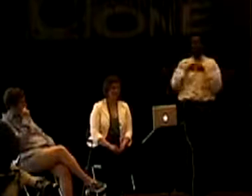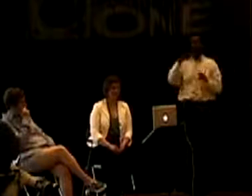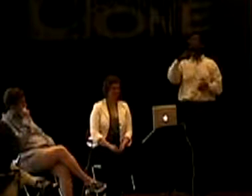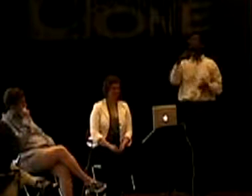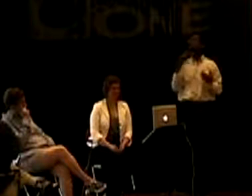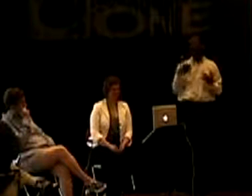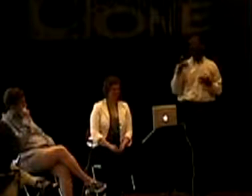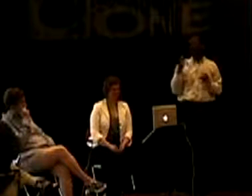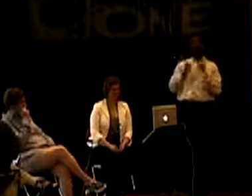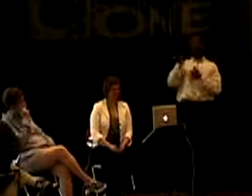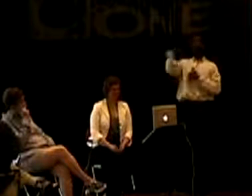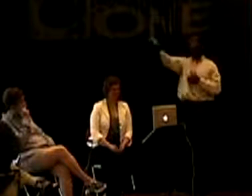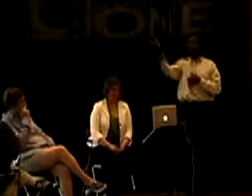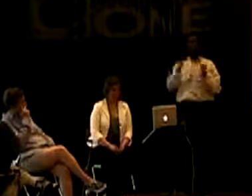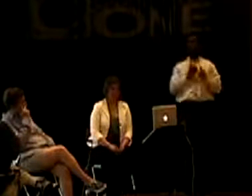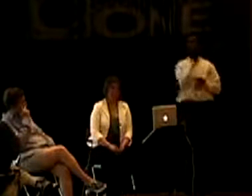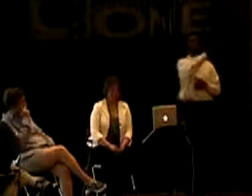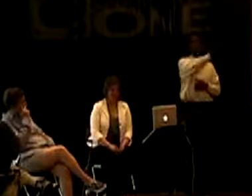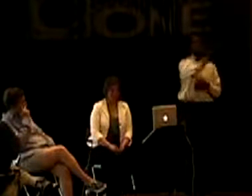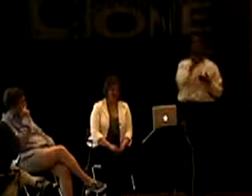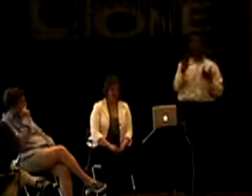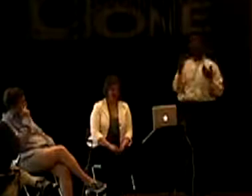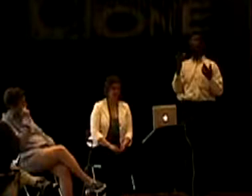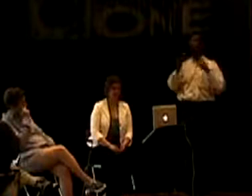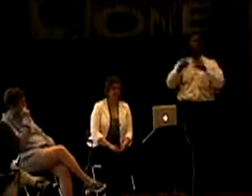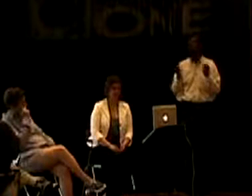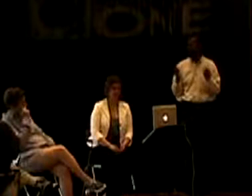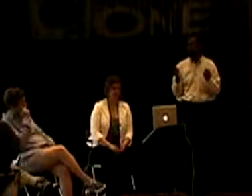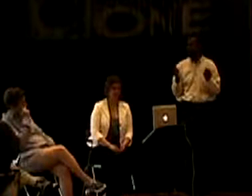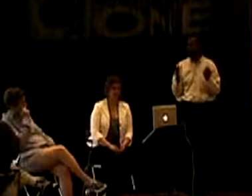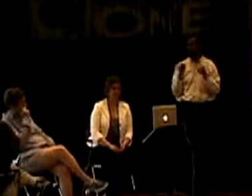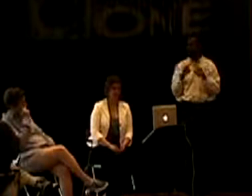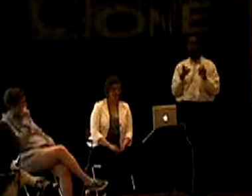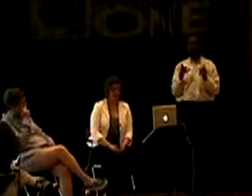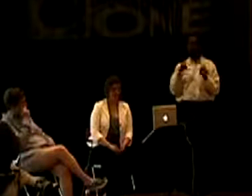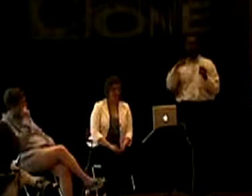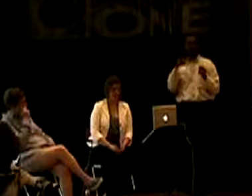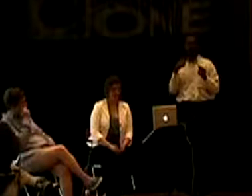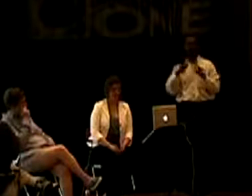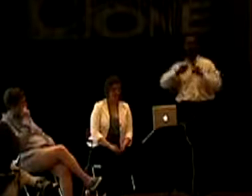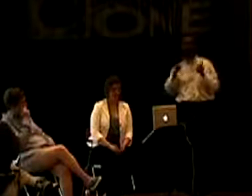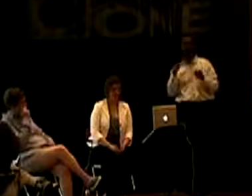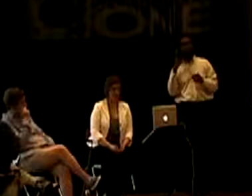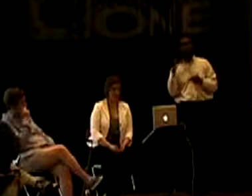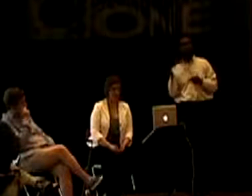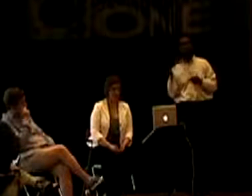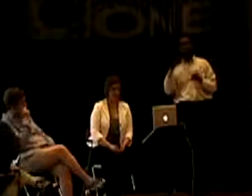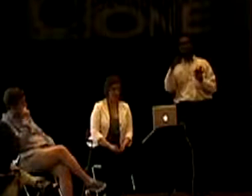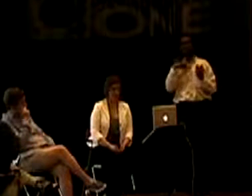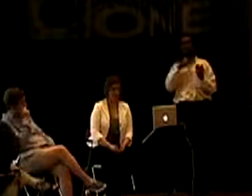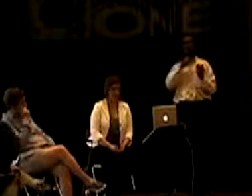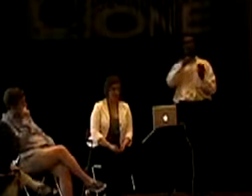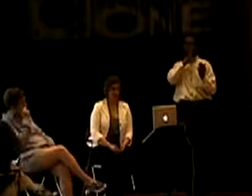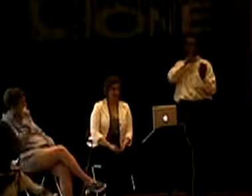to go so, you have to say these words. That's not the case with, you know, deaf theater, because, oh, you know what, if we're going to go that